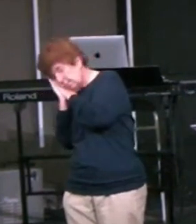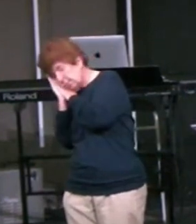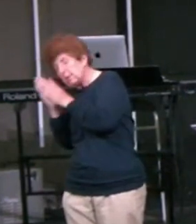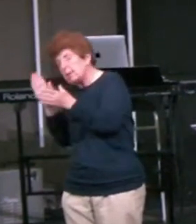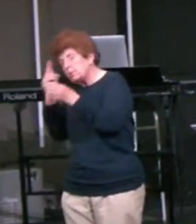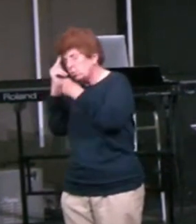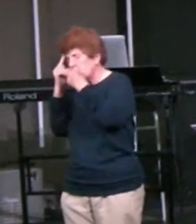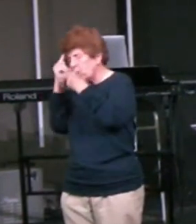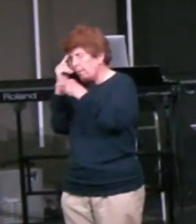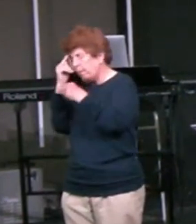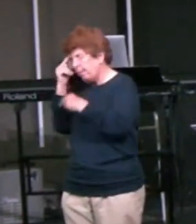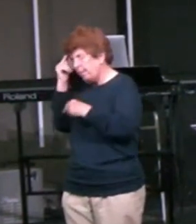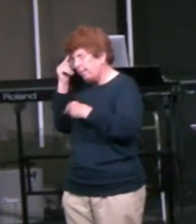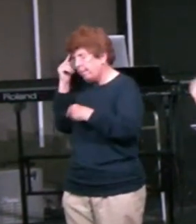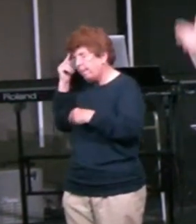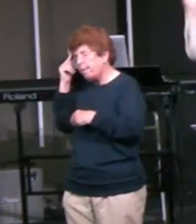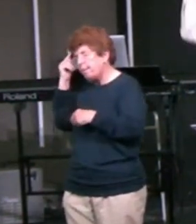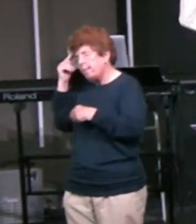this